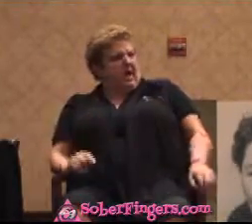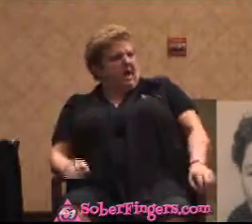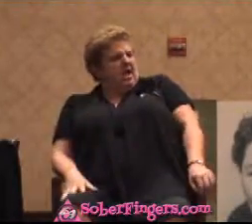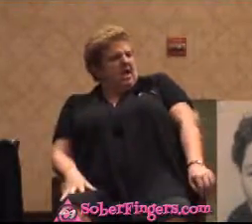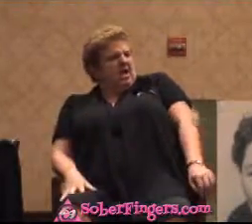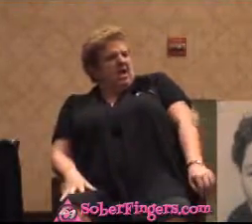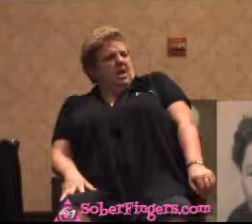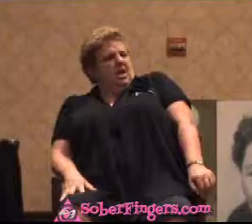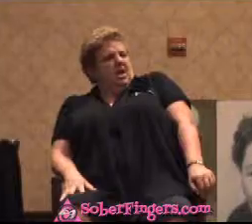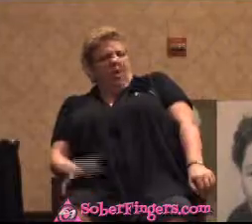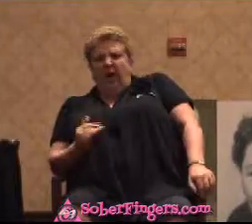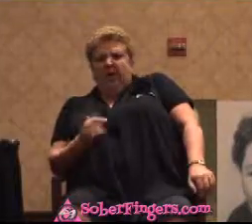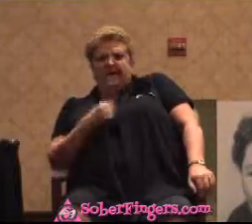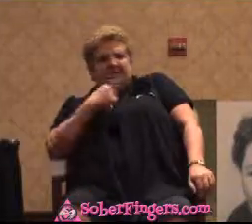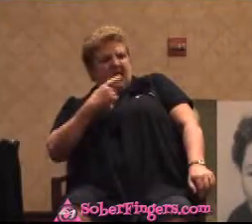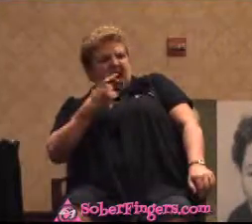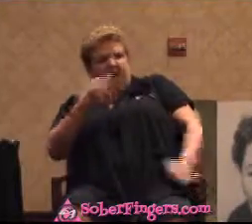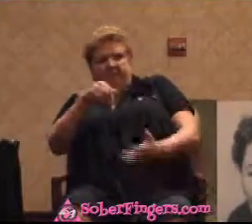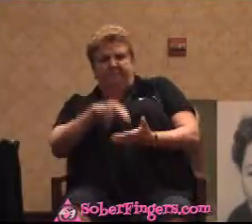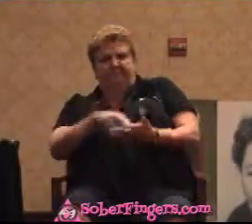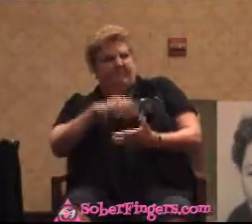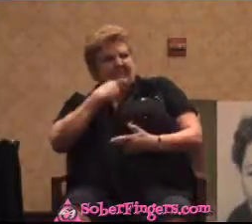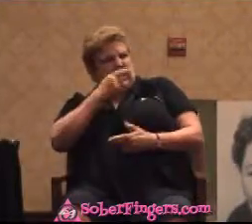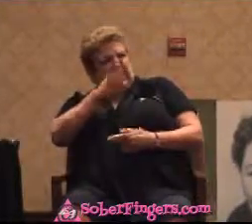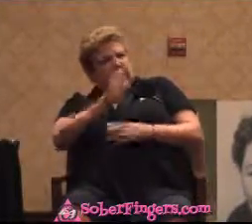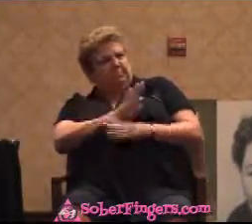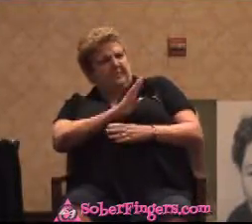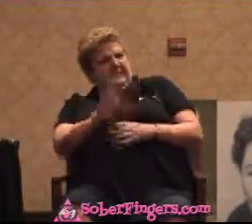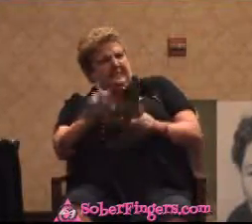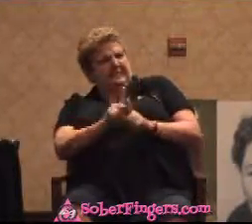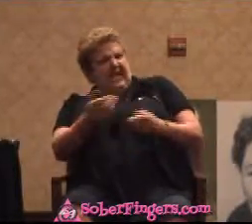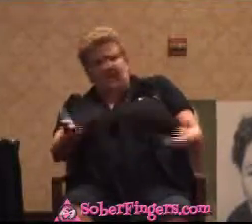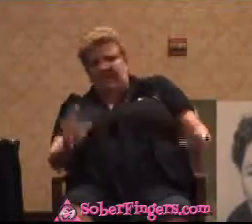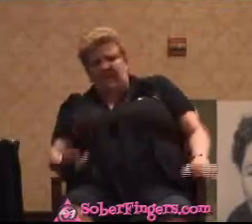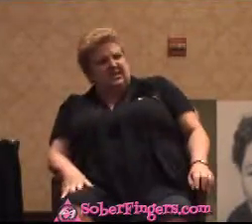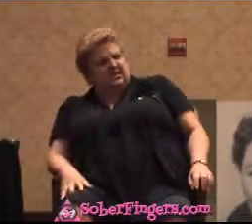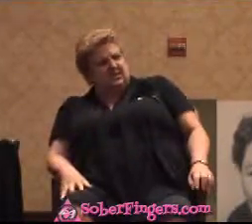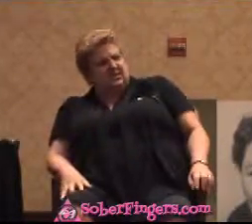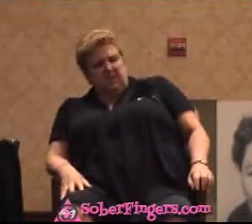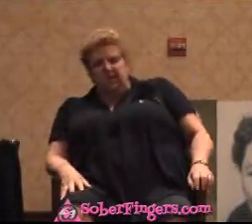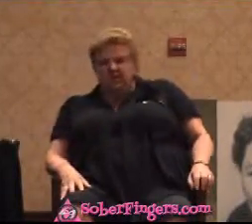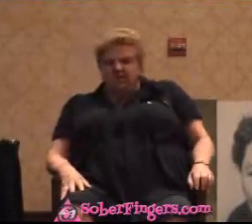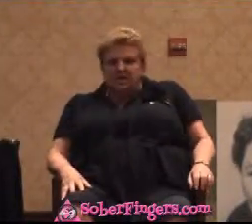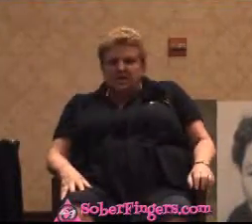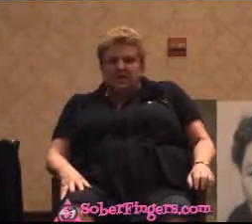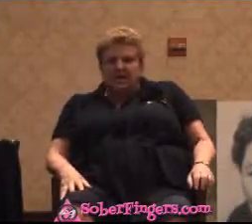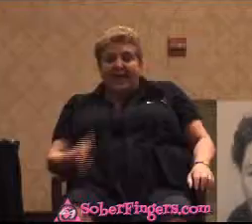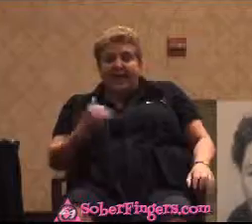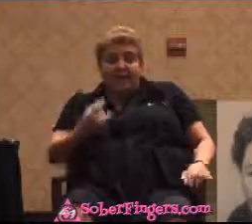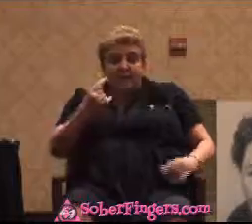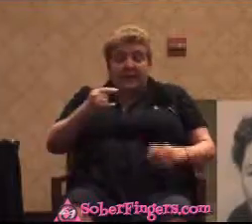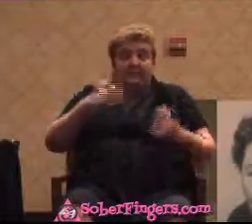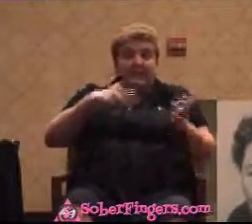Why is he up here telling all his business like this? And then everybody would bust out laughing. I said,